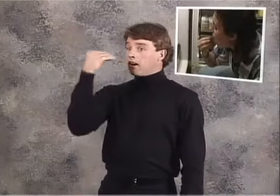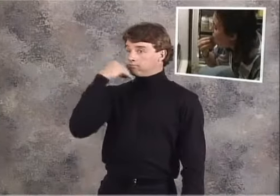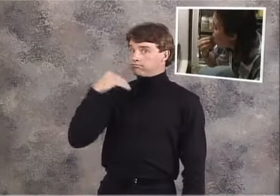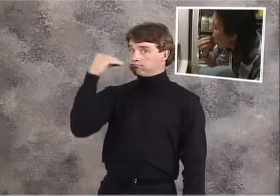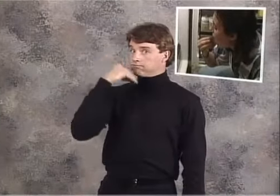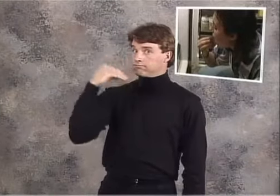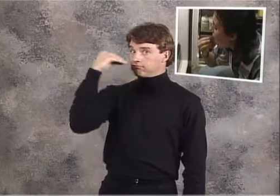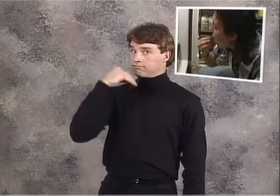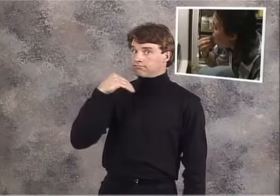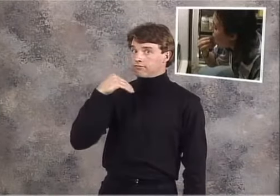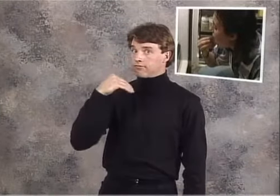Eat.